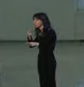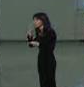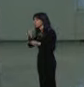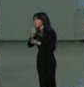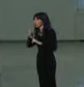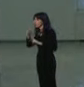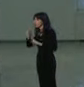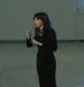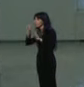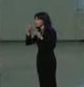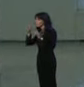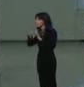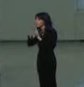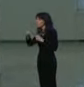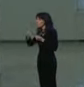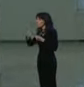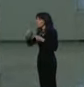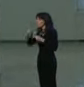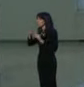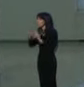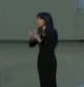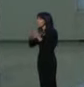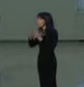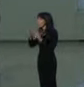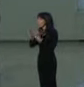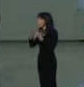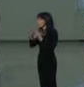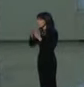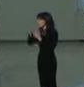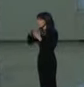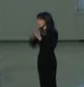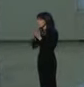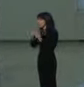that these conversations come up over and over again.